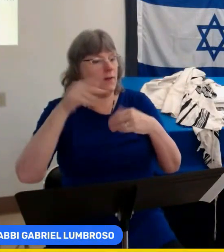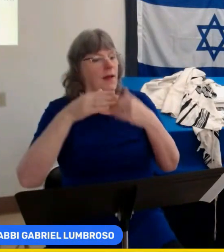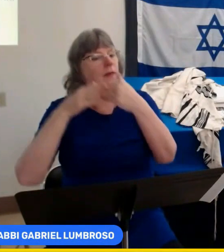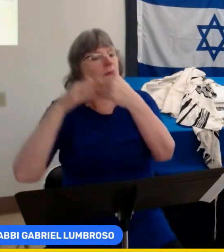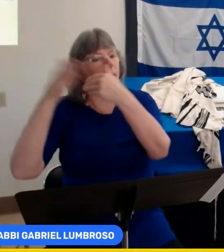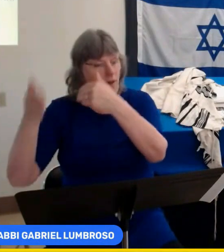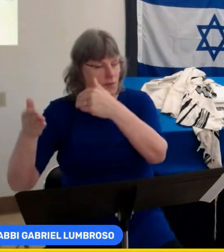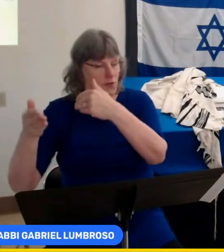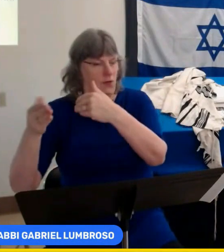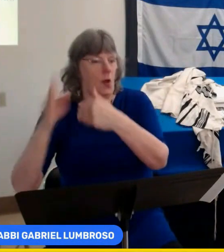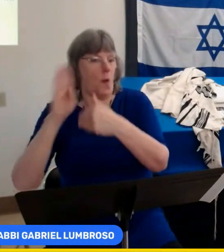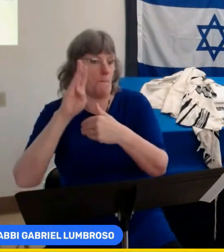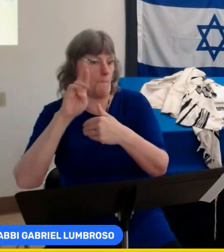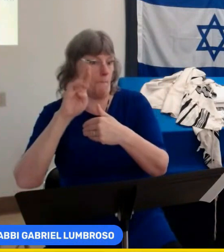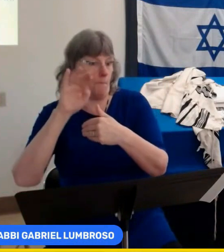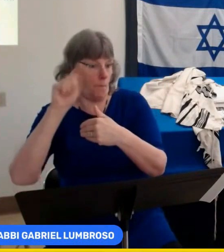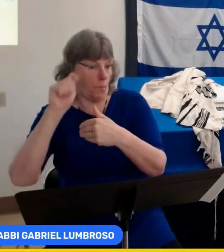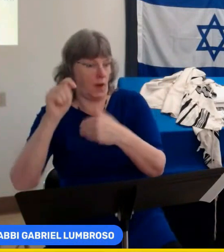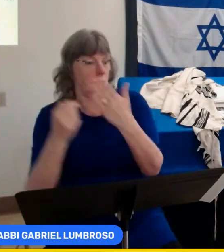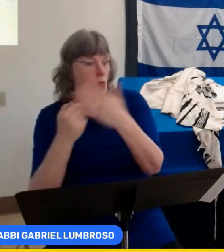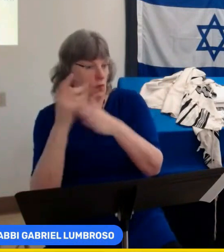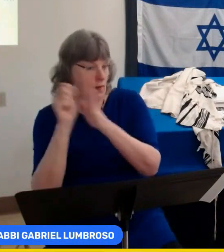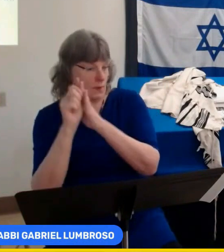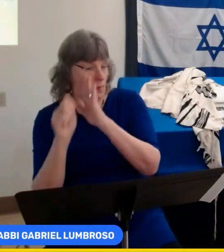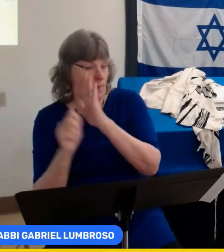the word preached to them did not profit them nothing." So